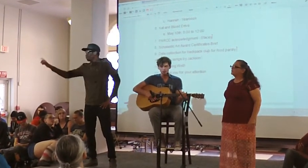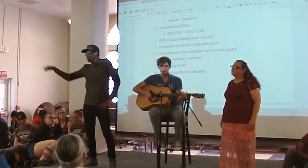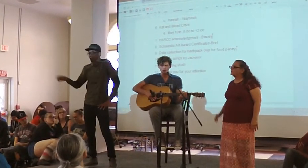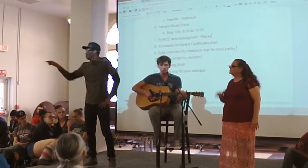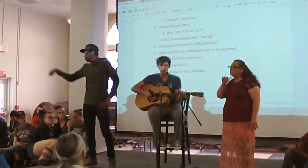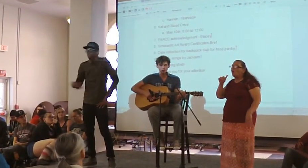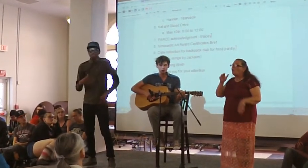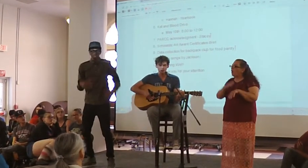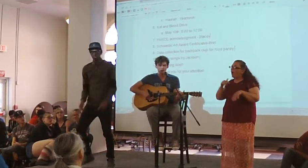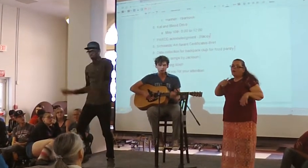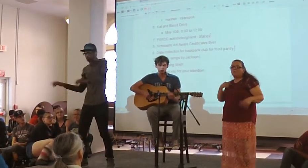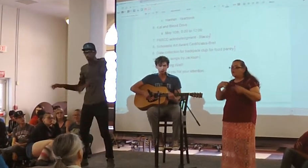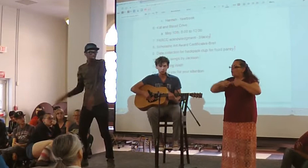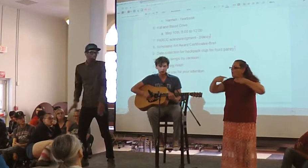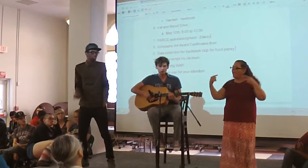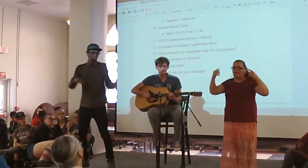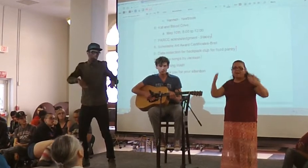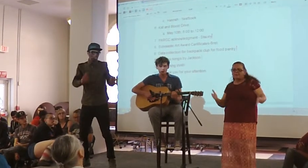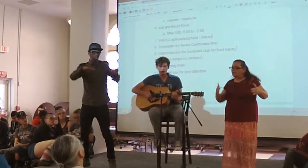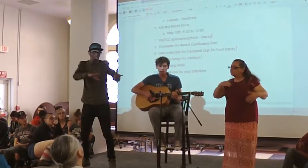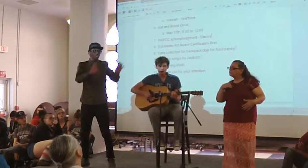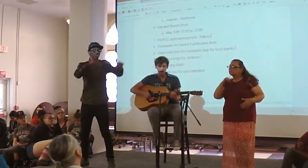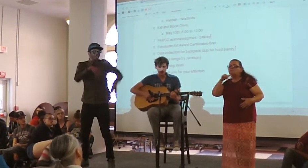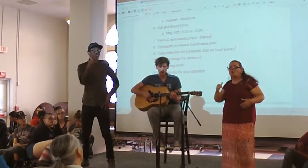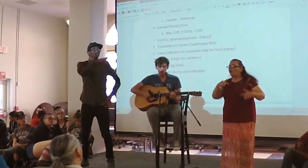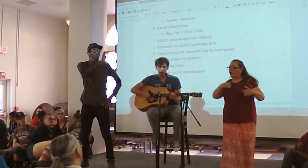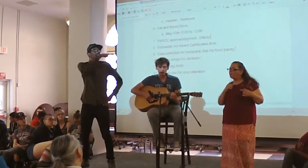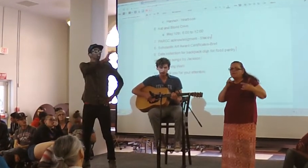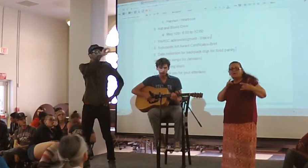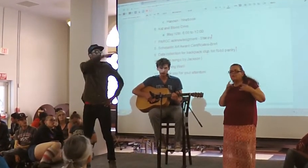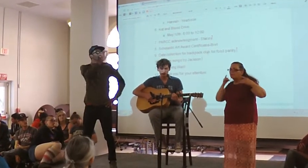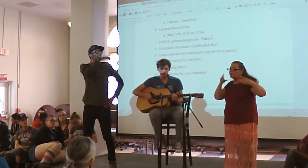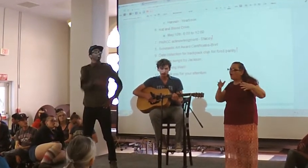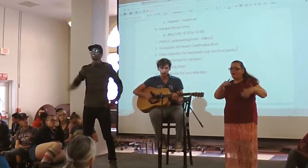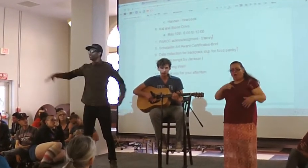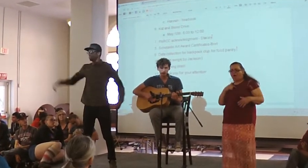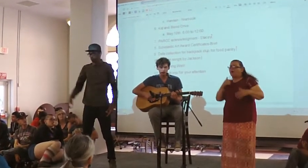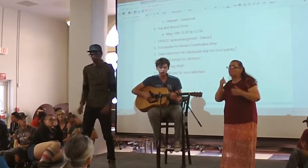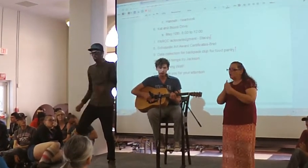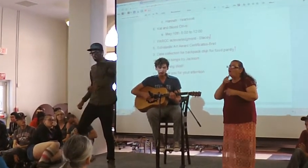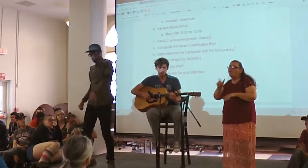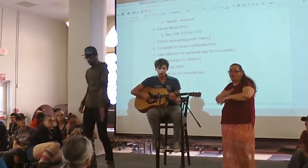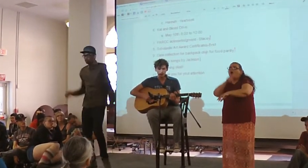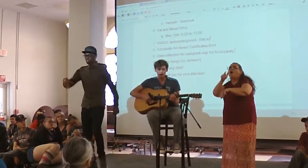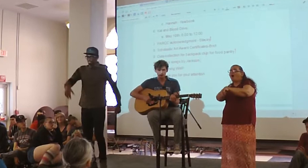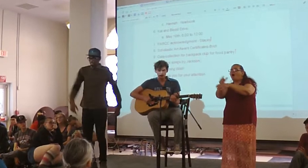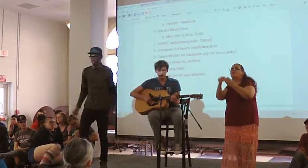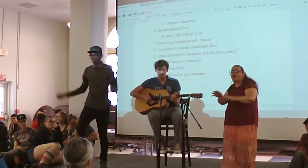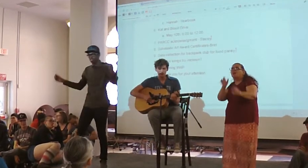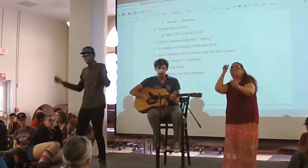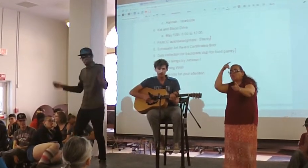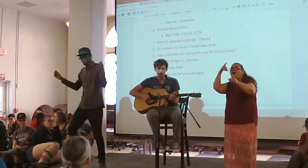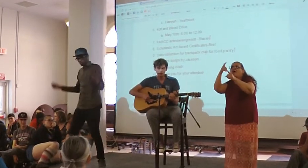Don't call me your enemy, don't call me your villain. I'm your long lost brother and your only